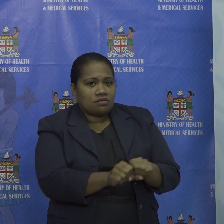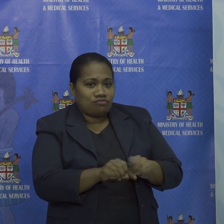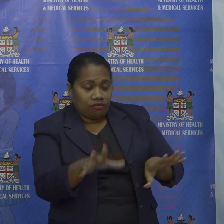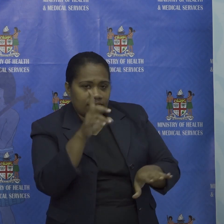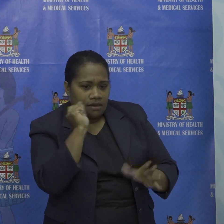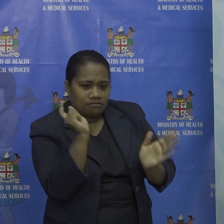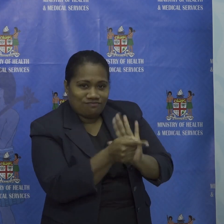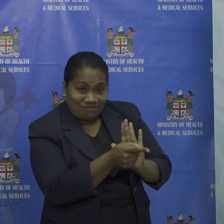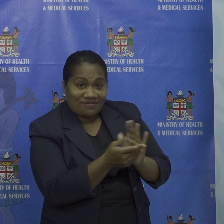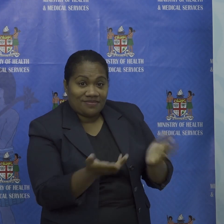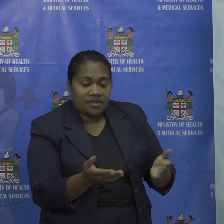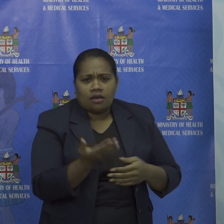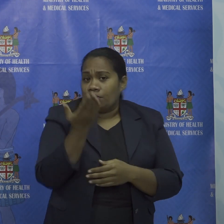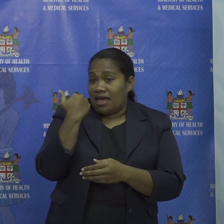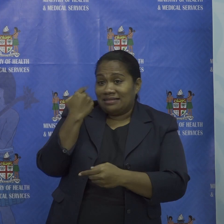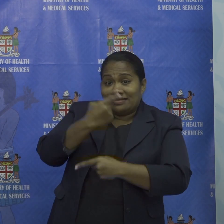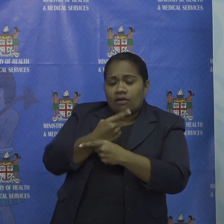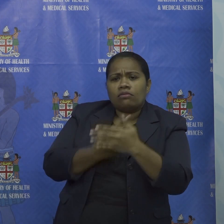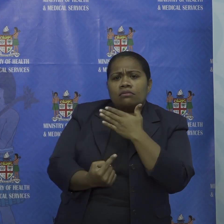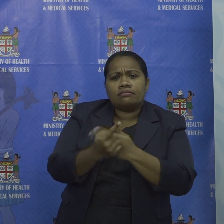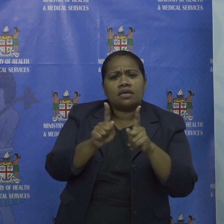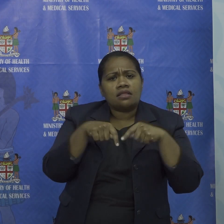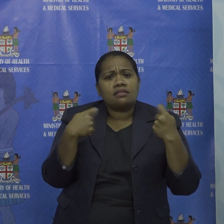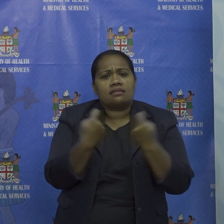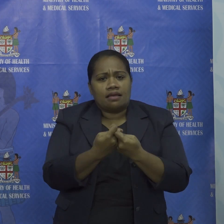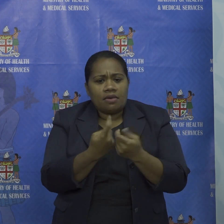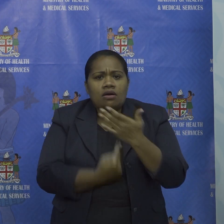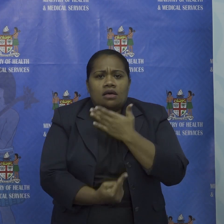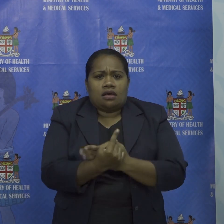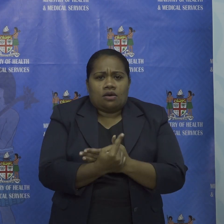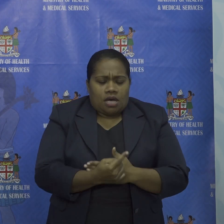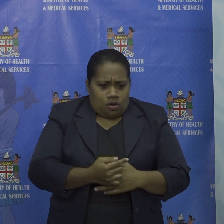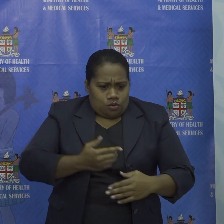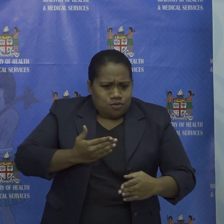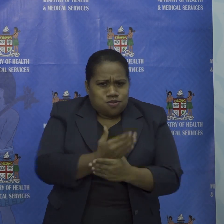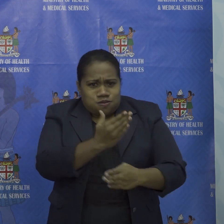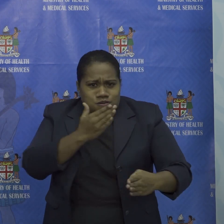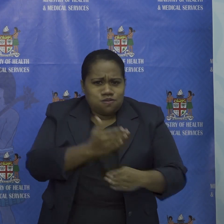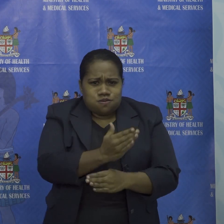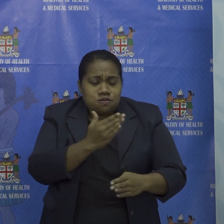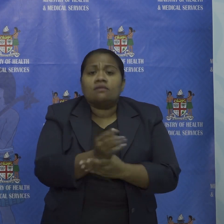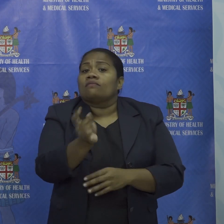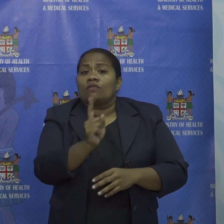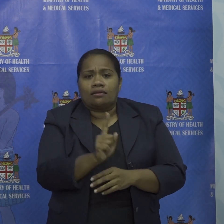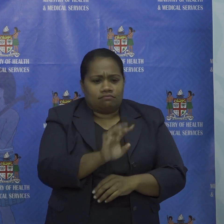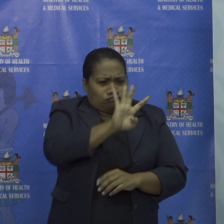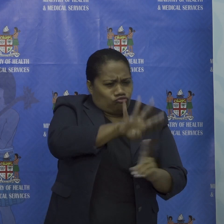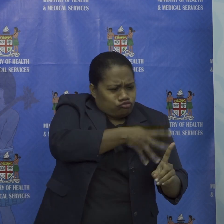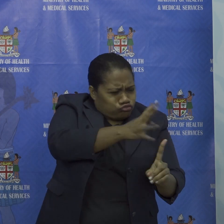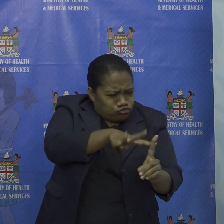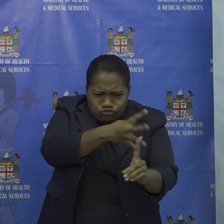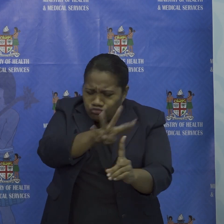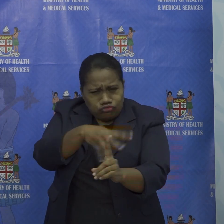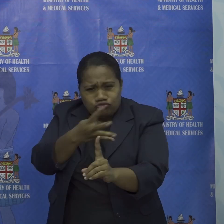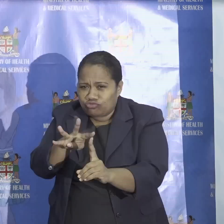Starting last night, our team have run an exhaustive all-night contact tracing exercise of these at-risk employees.